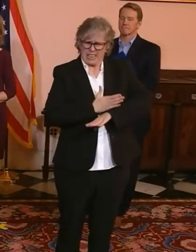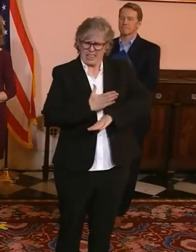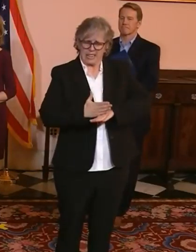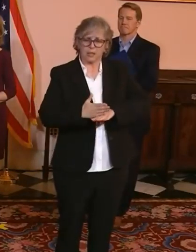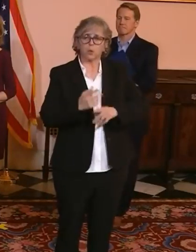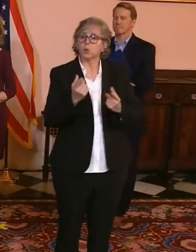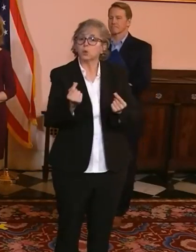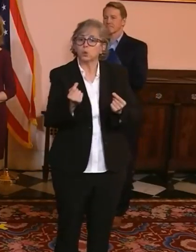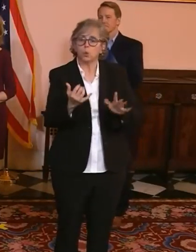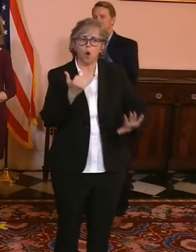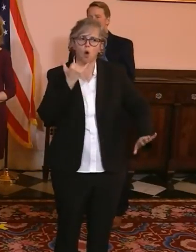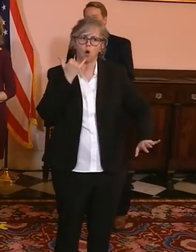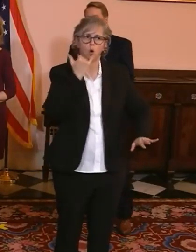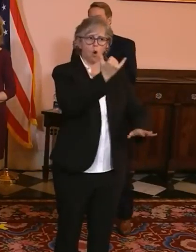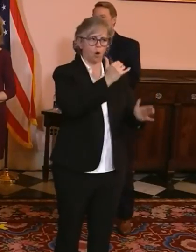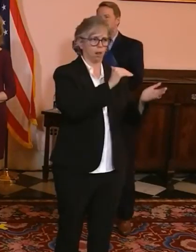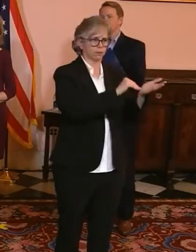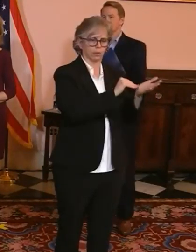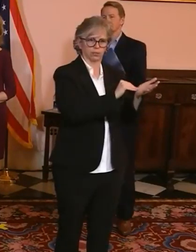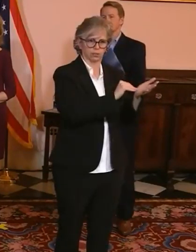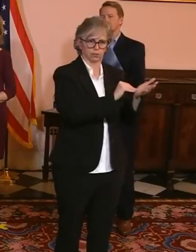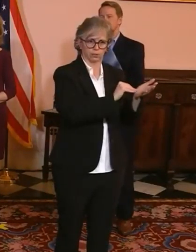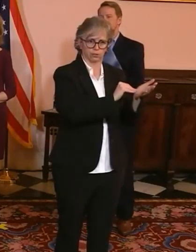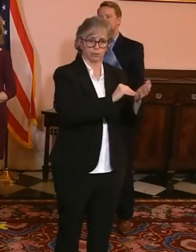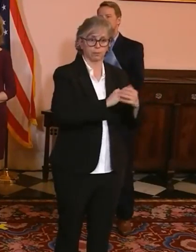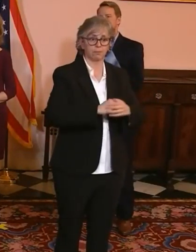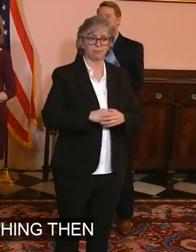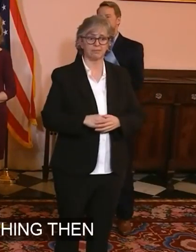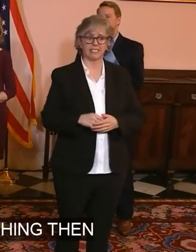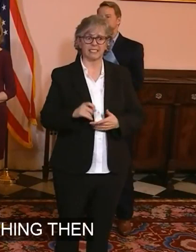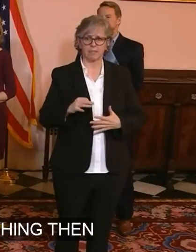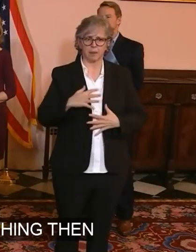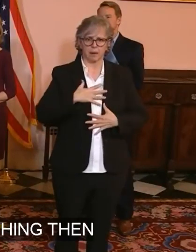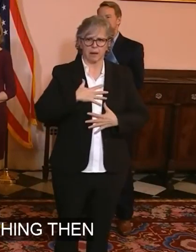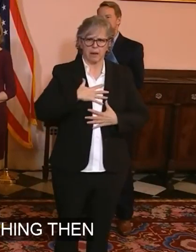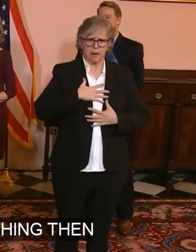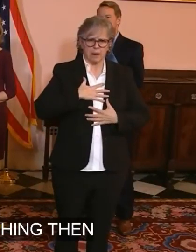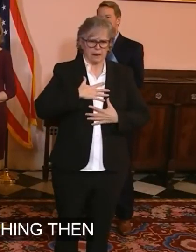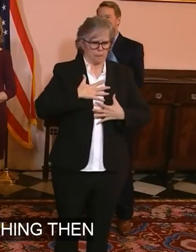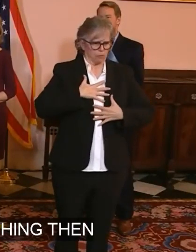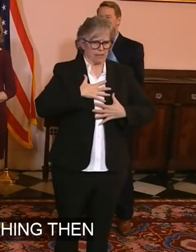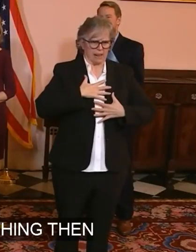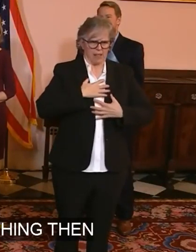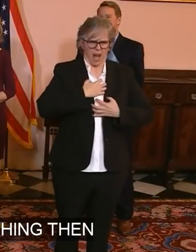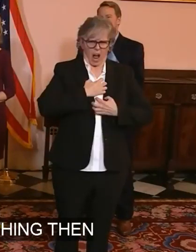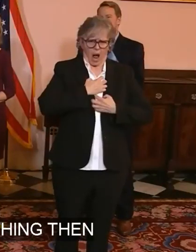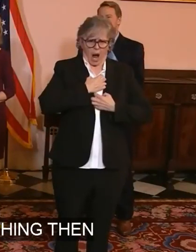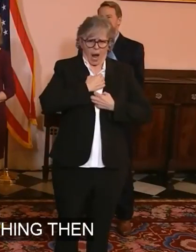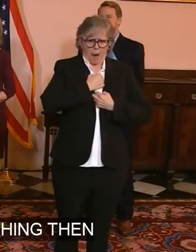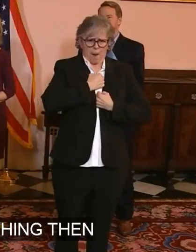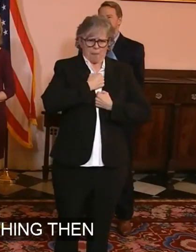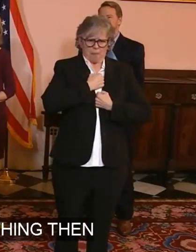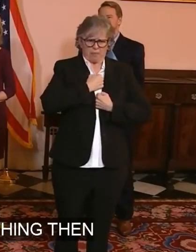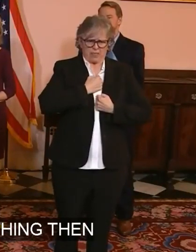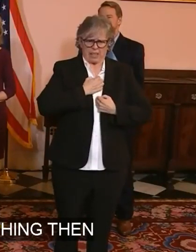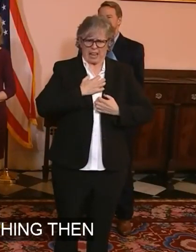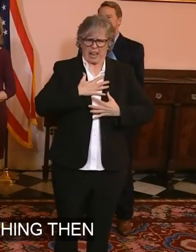breathing, then obviously you need to go right away to the emergency room.